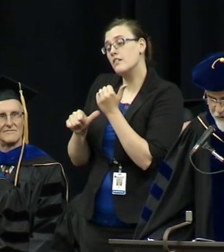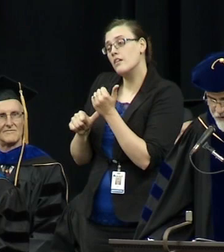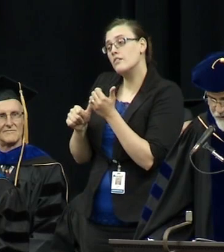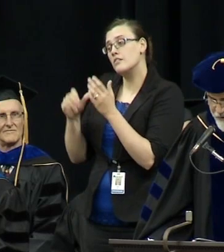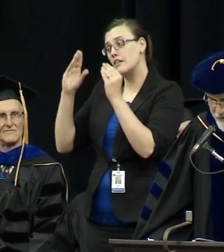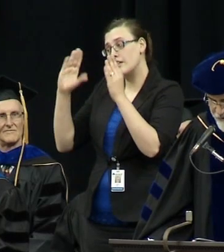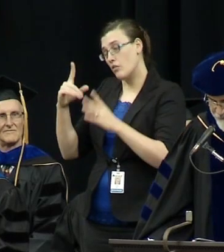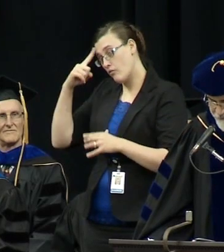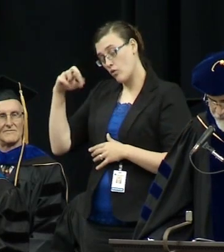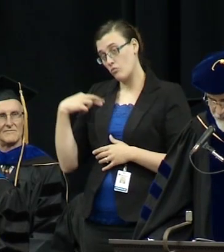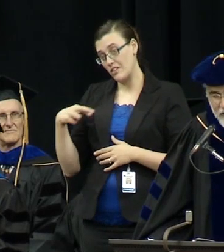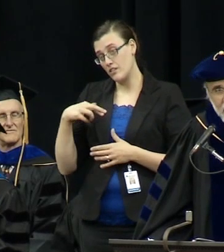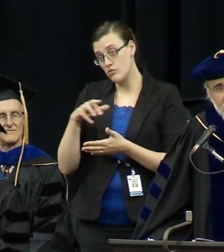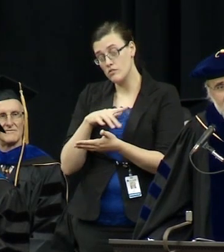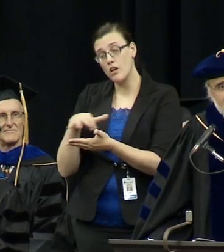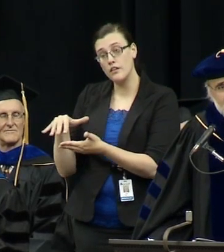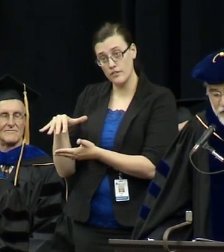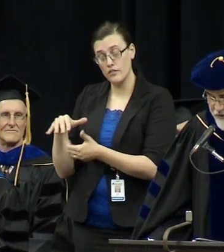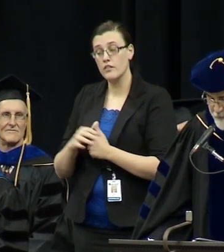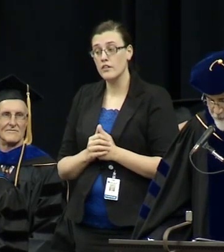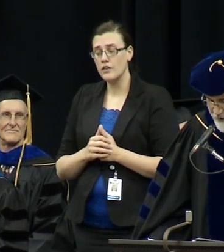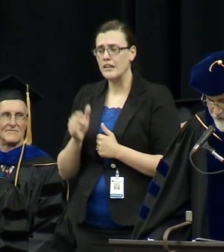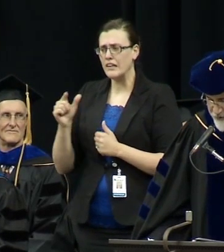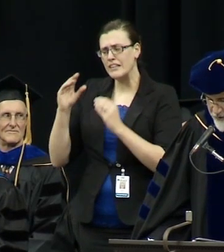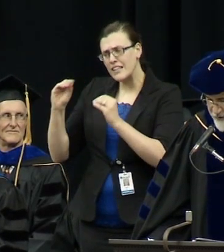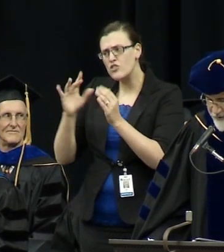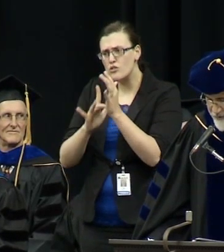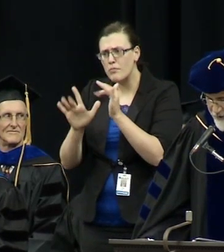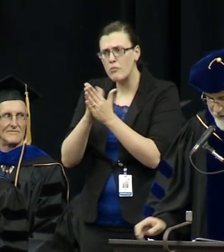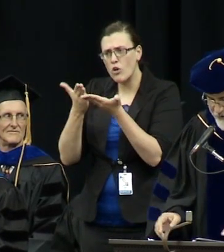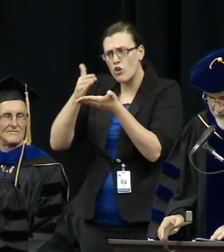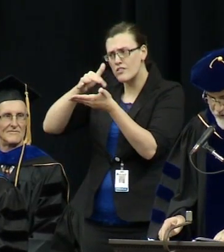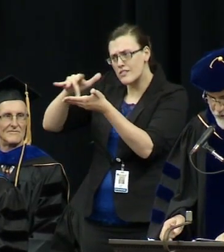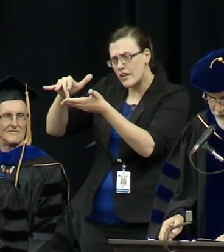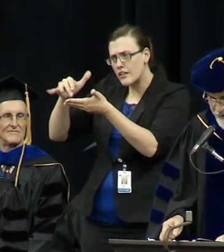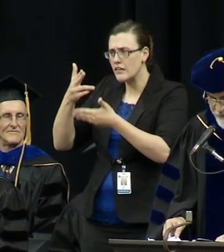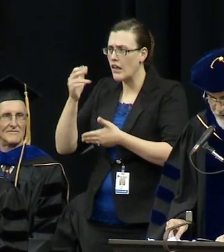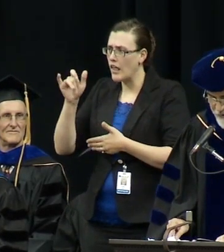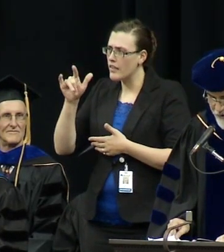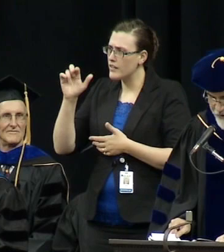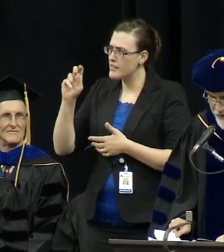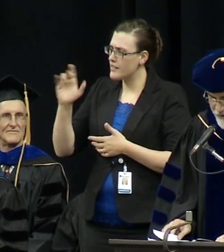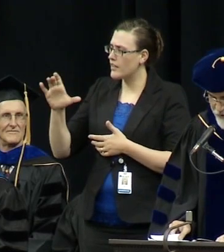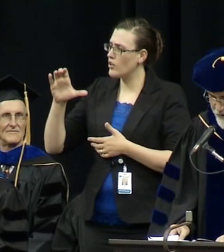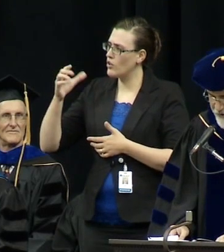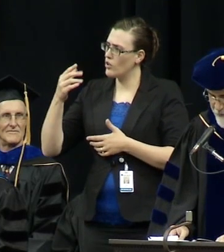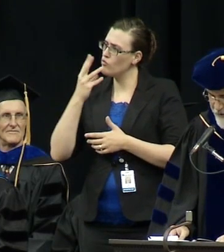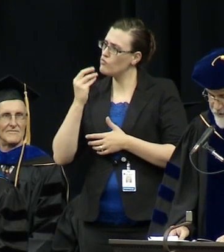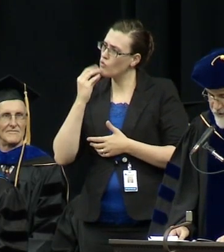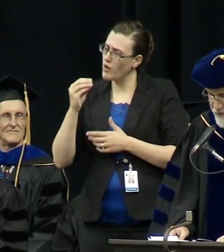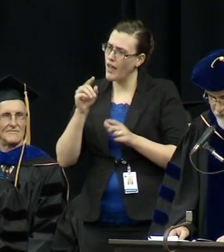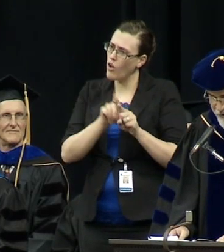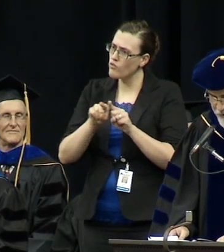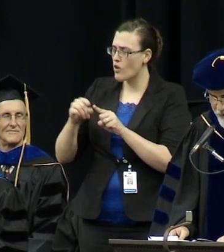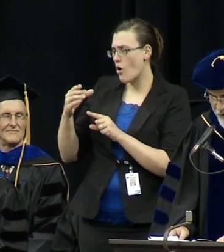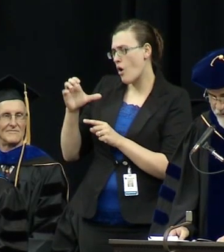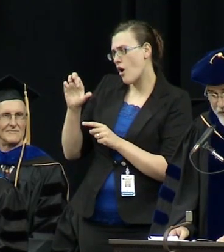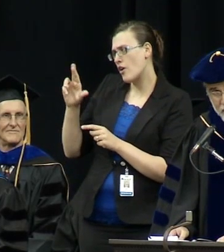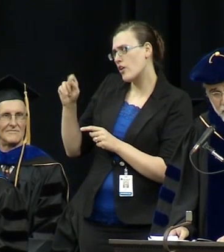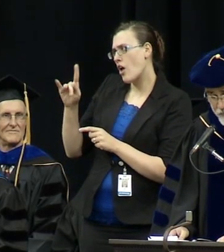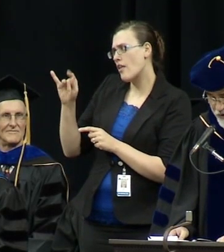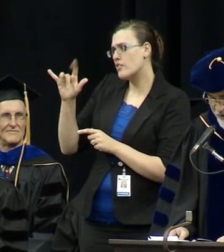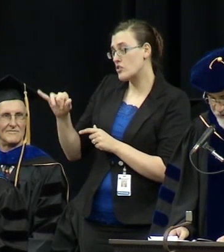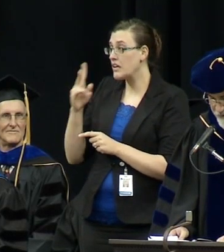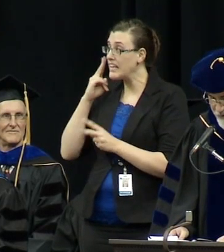and religious studies. He teaches biblical studies, Hellenistic Judaism, and archaeology, and can be seen regularly on